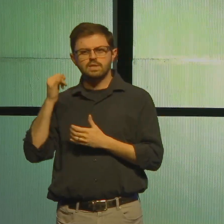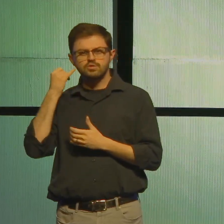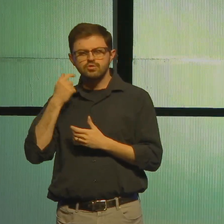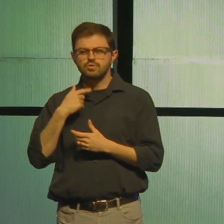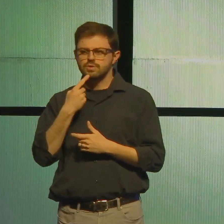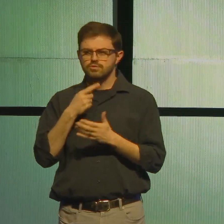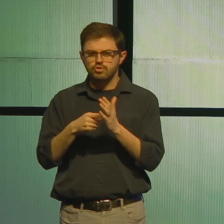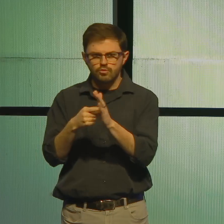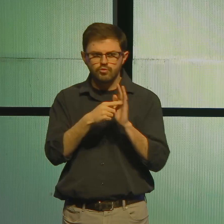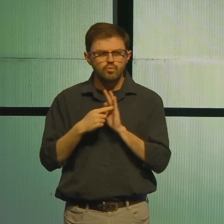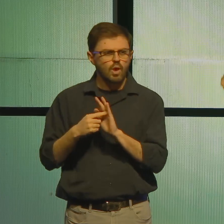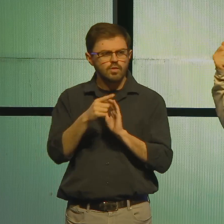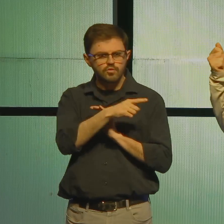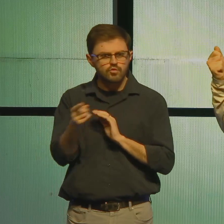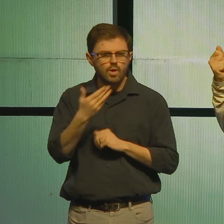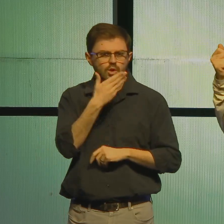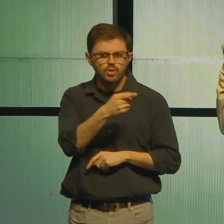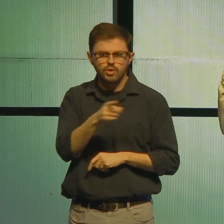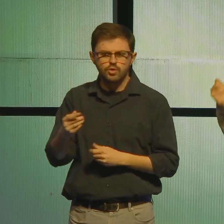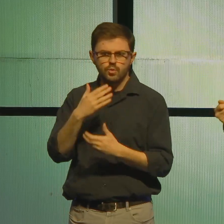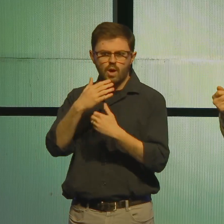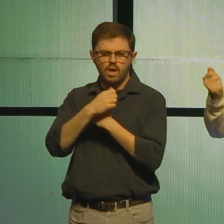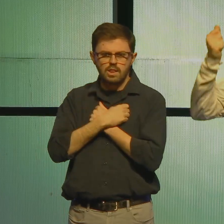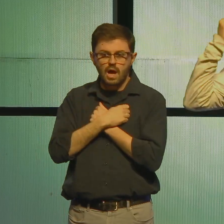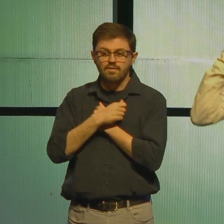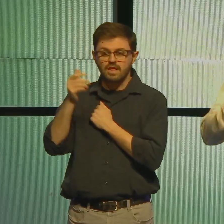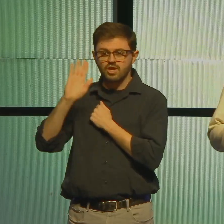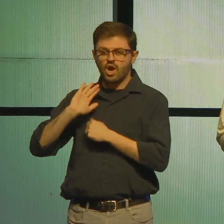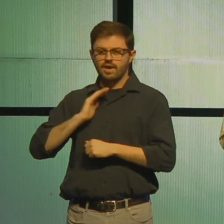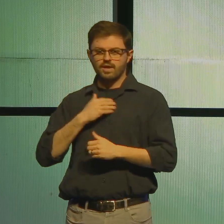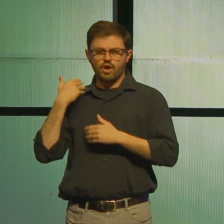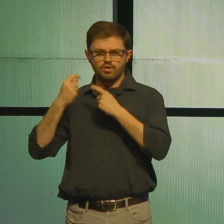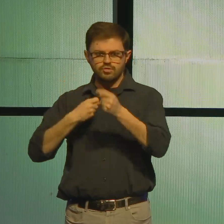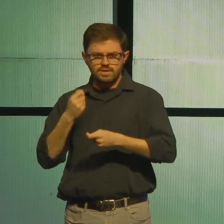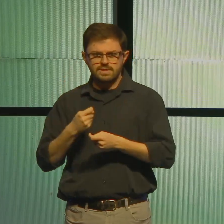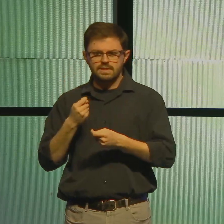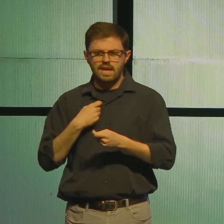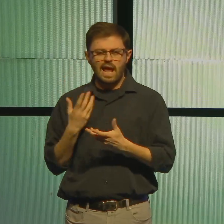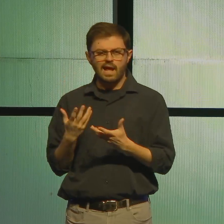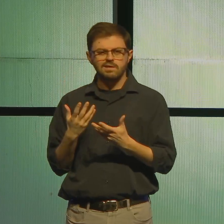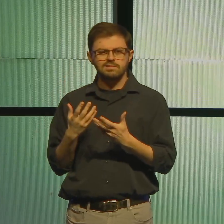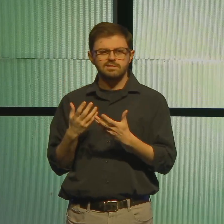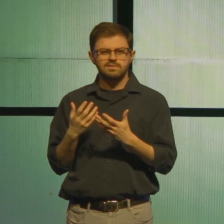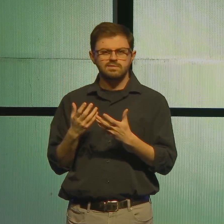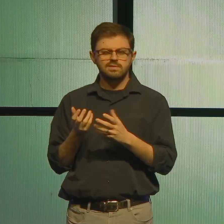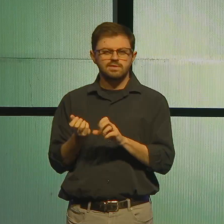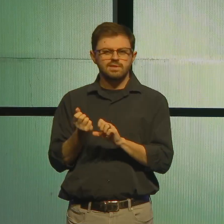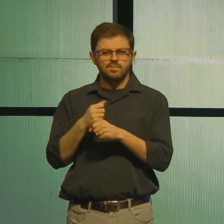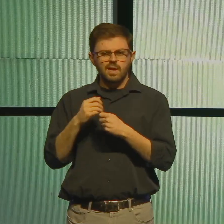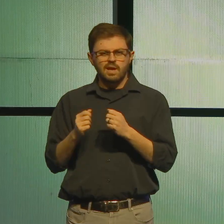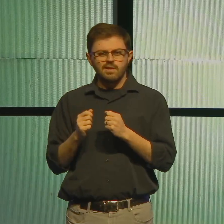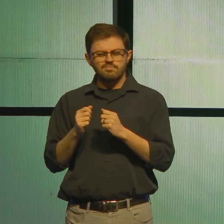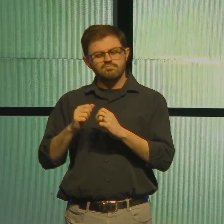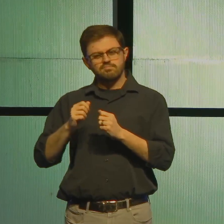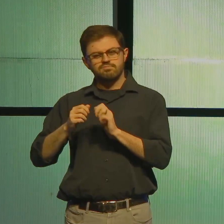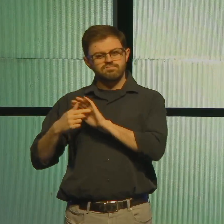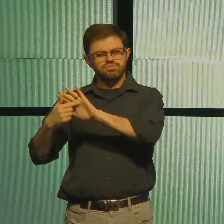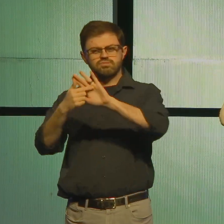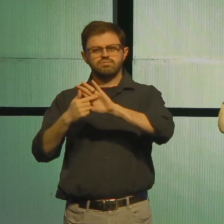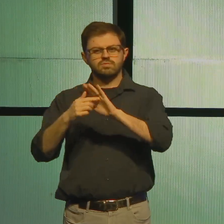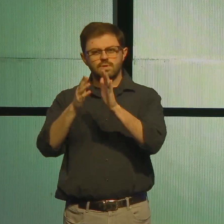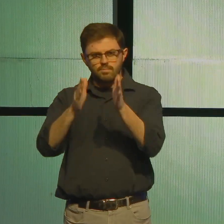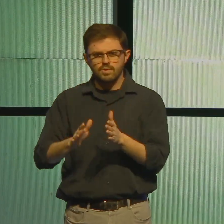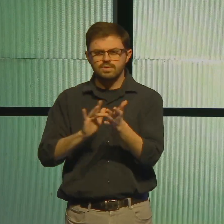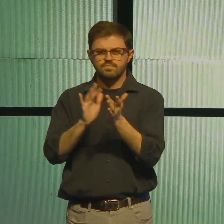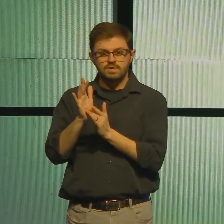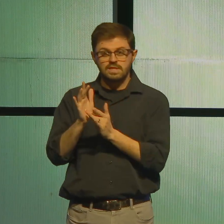loved, that God in our tradition is made manifest through the person Jesus, the incarnation of love, who gave